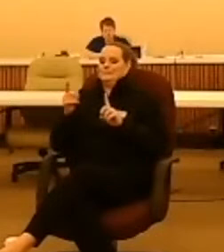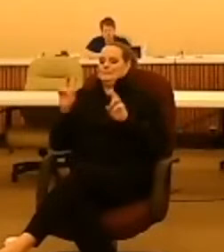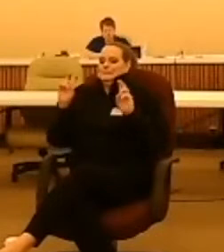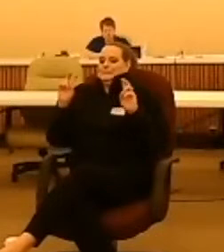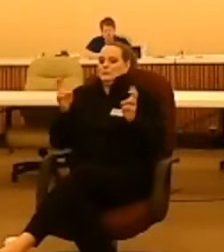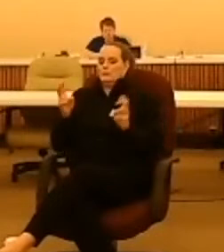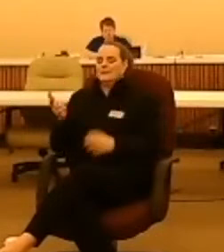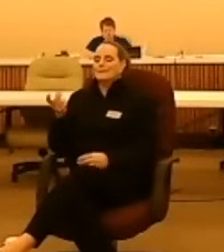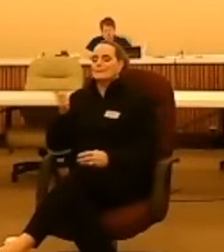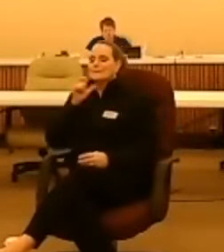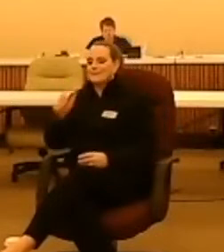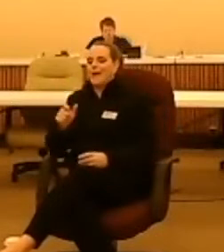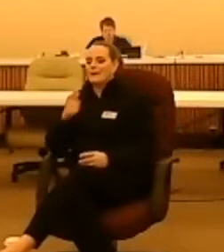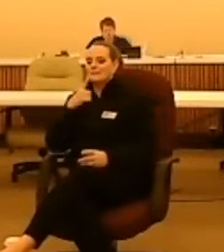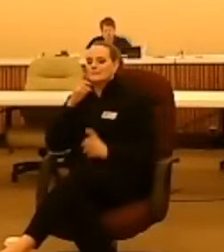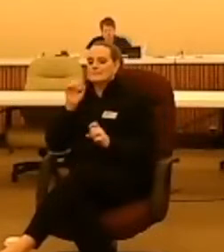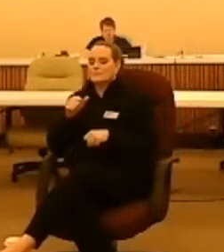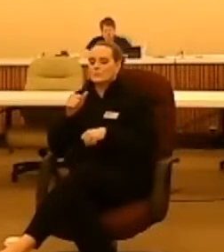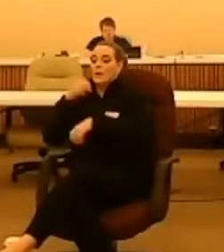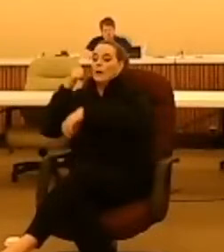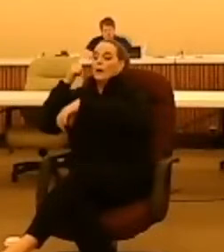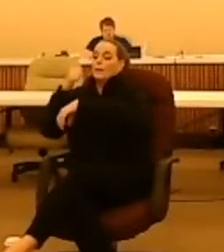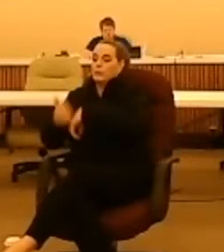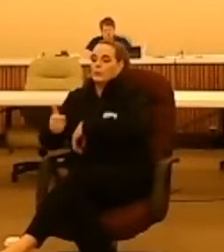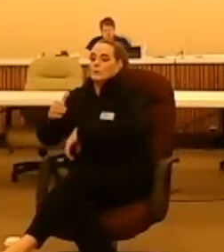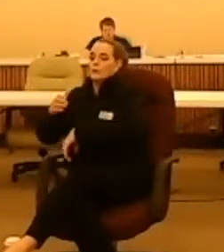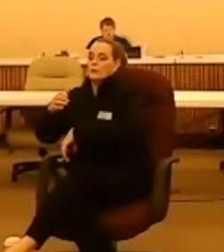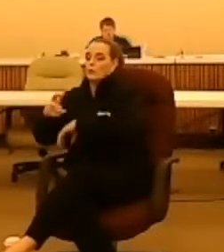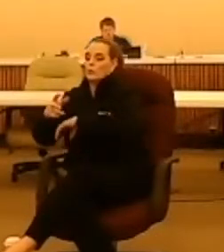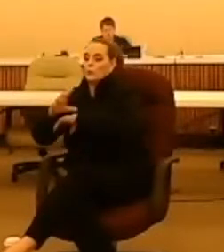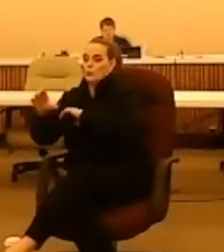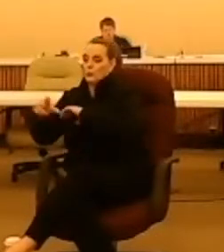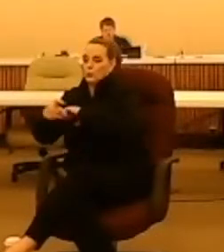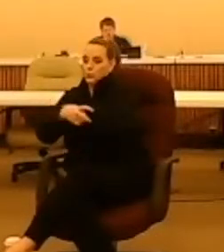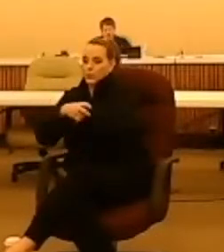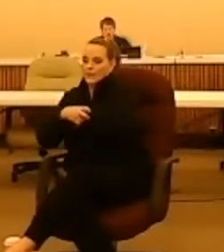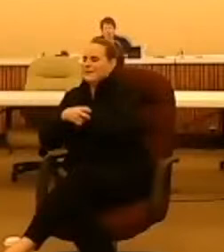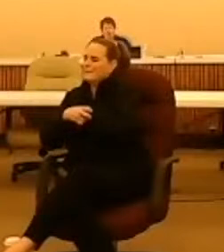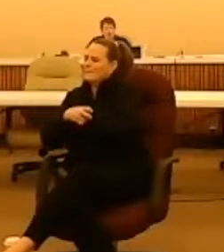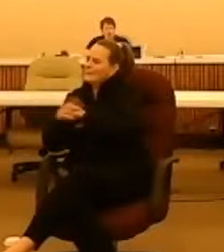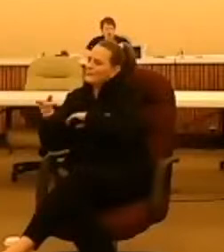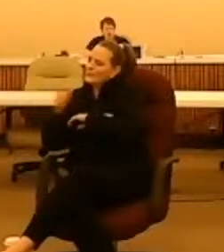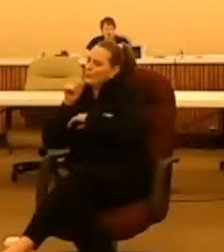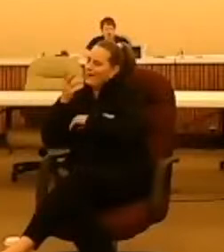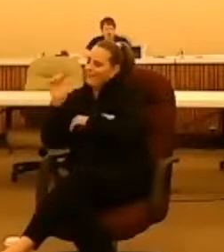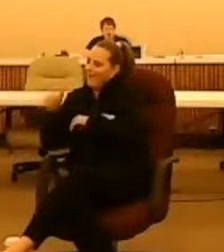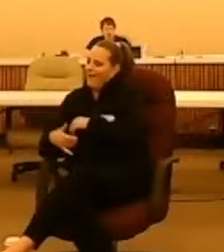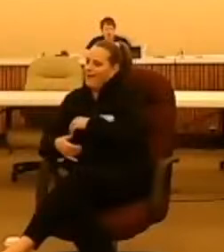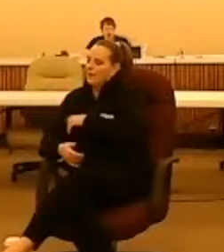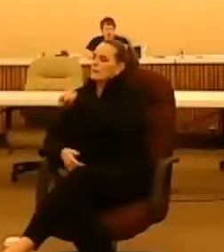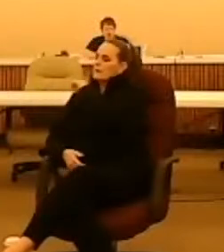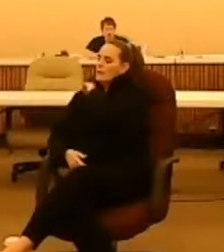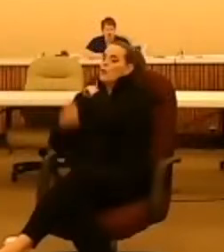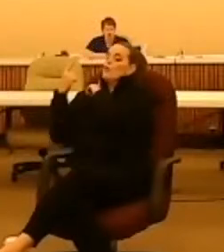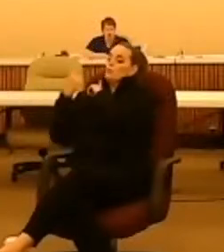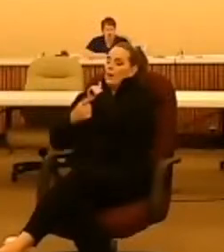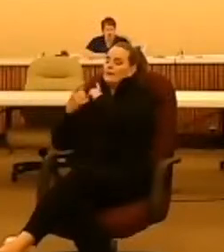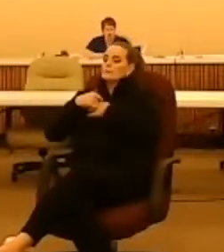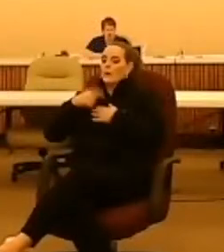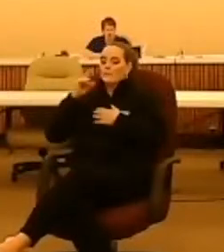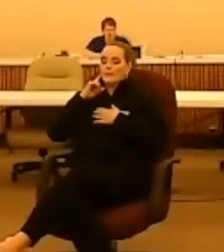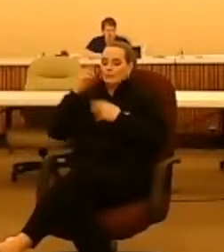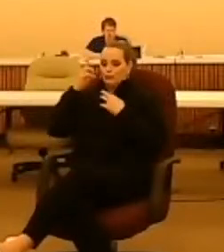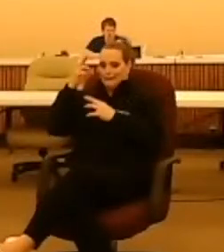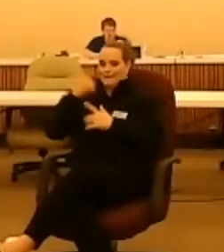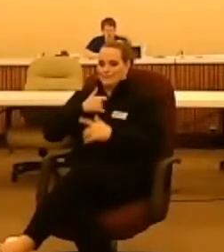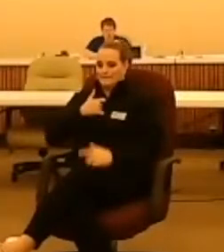You wouldn't be able to prosecute the person, but I don't think you want to be able to do that anyway. So I'm going to recognize myself, and